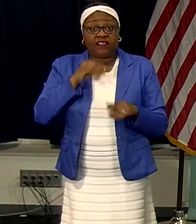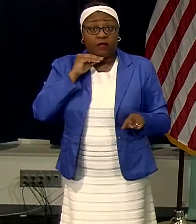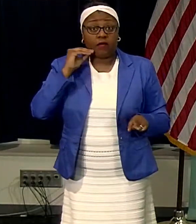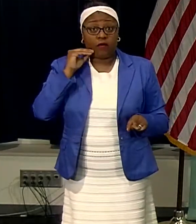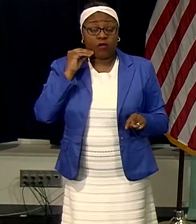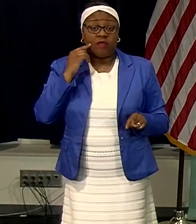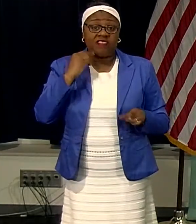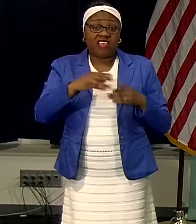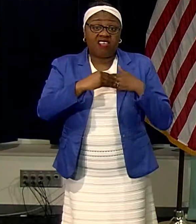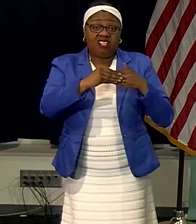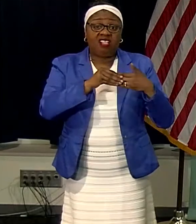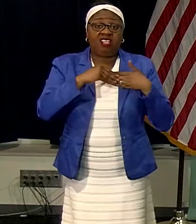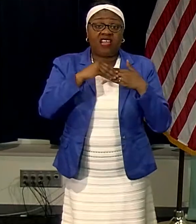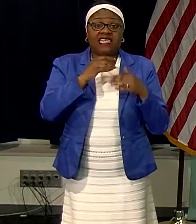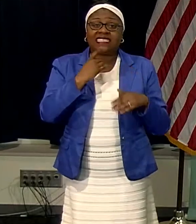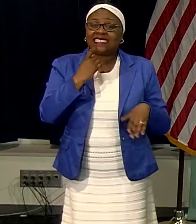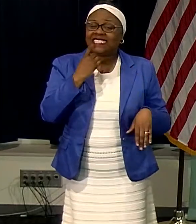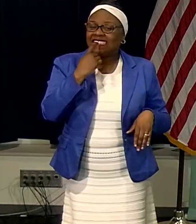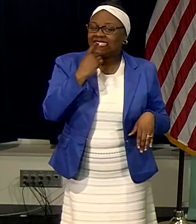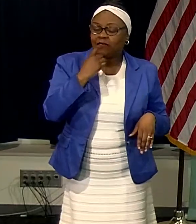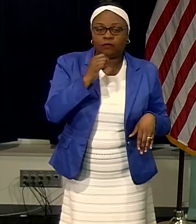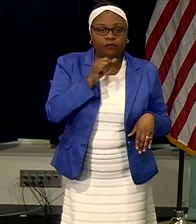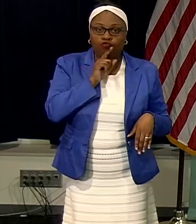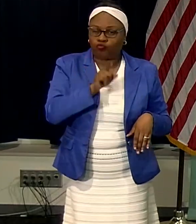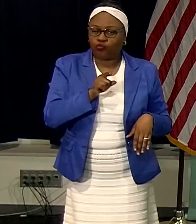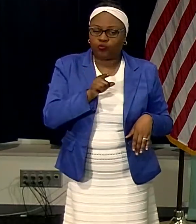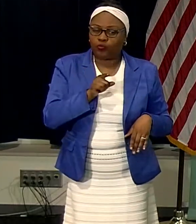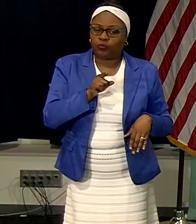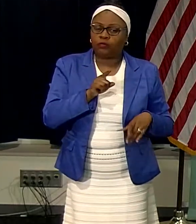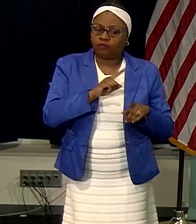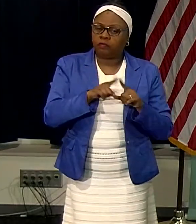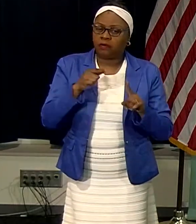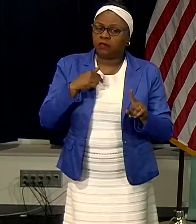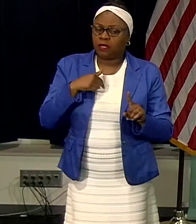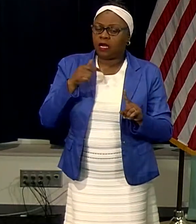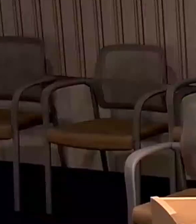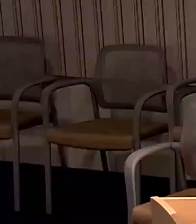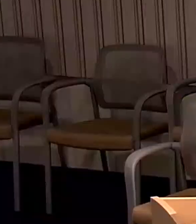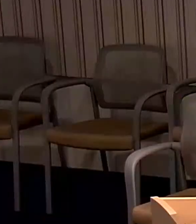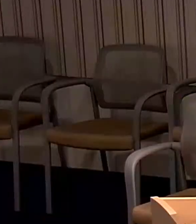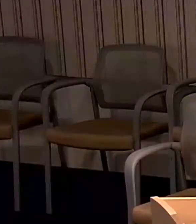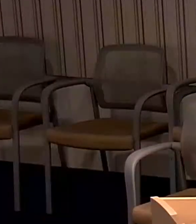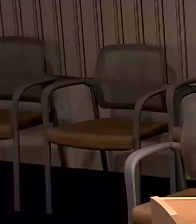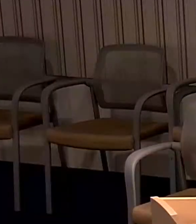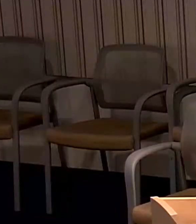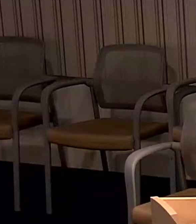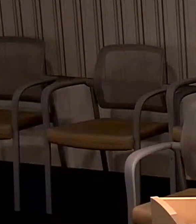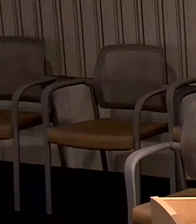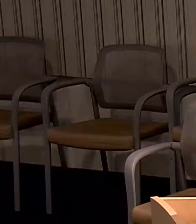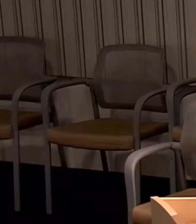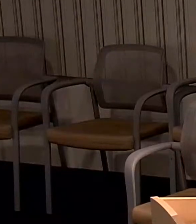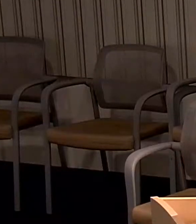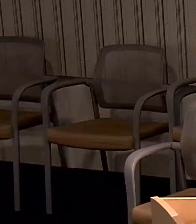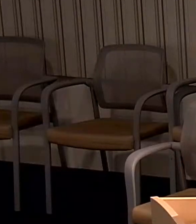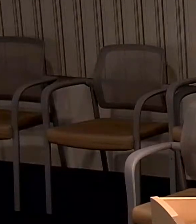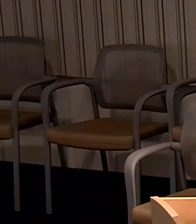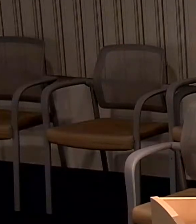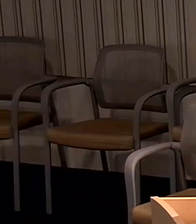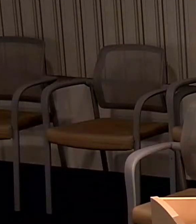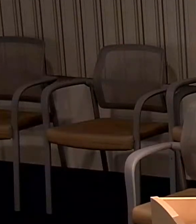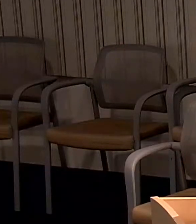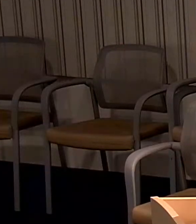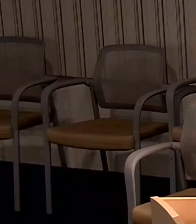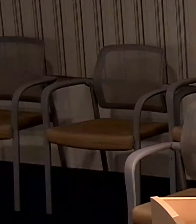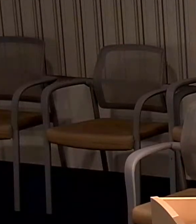as plexiglass, I'm not 100% sure, but I definitely can get back to you on that. Okay, another one quickly. How long do you